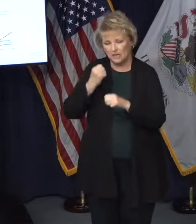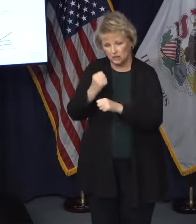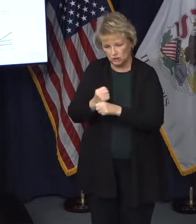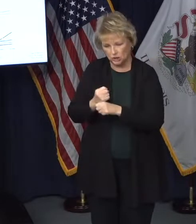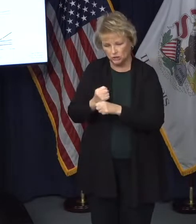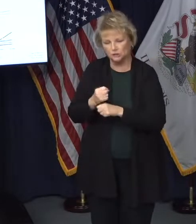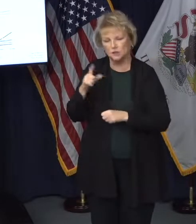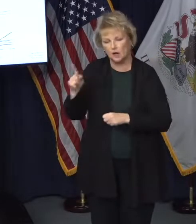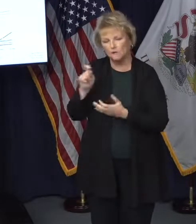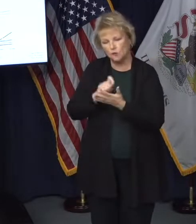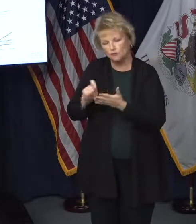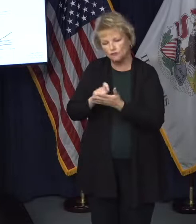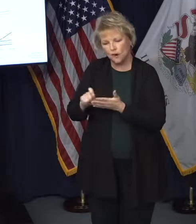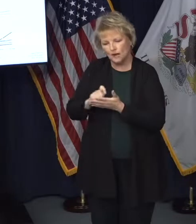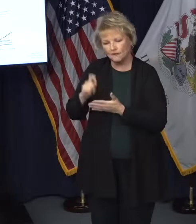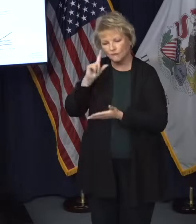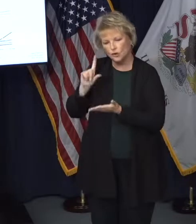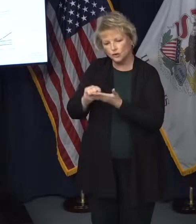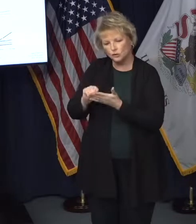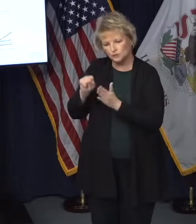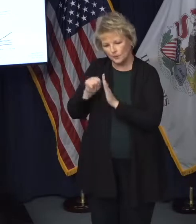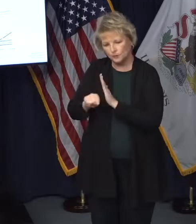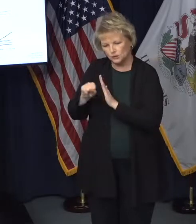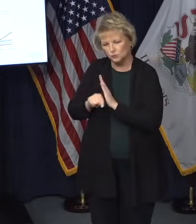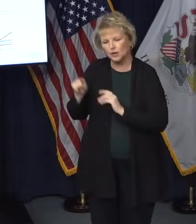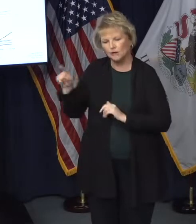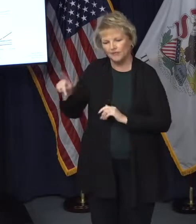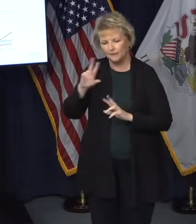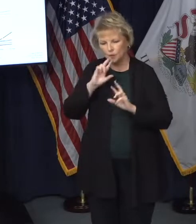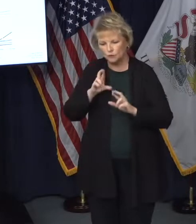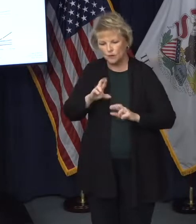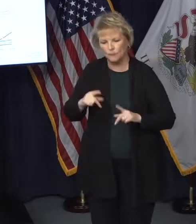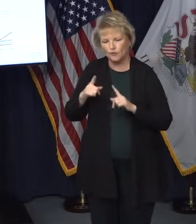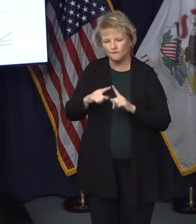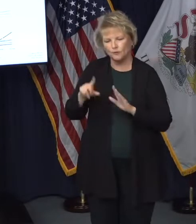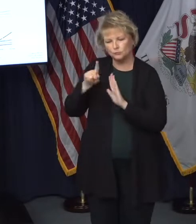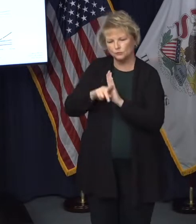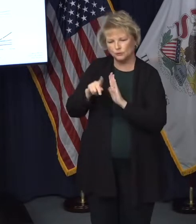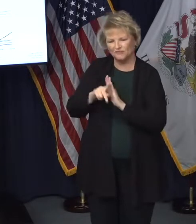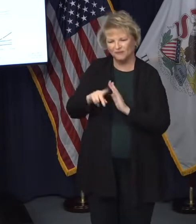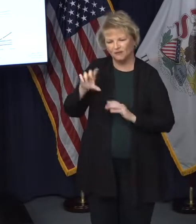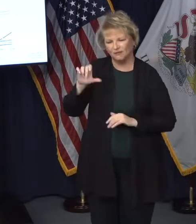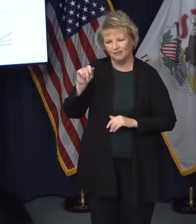of journalism, of serving us all by reporting from the Capitol.